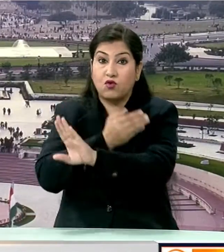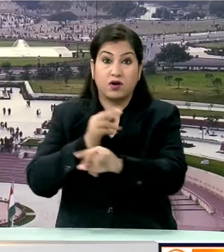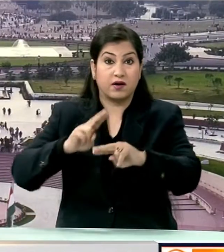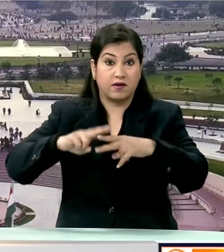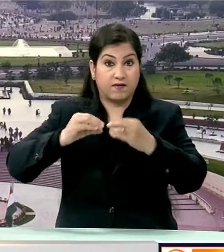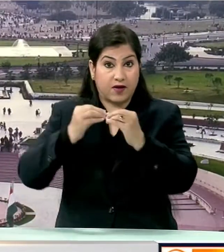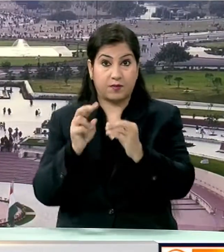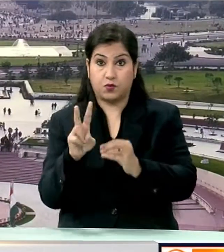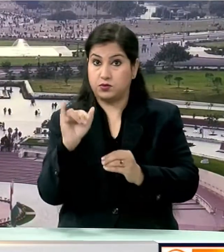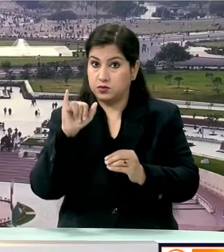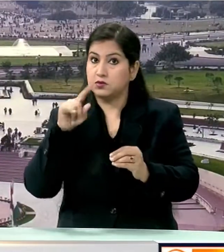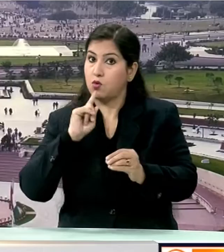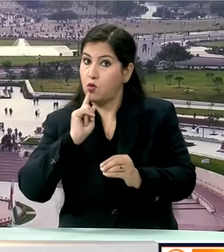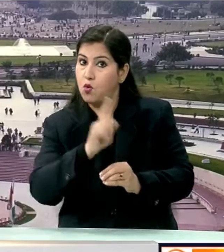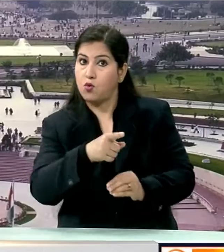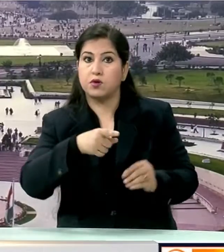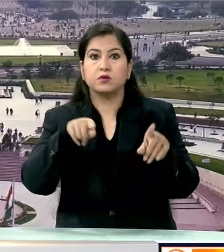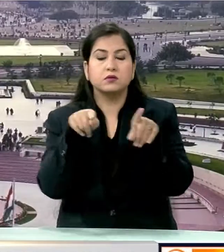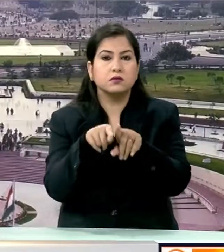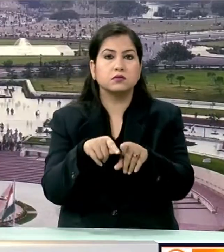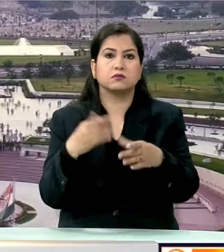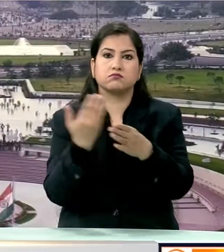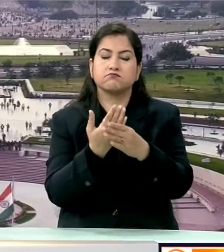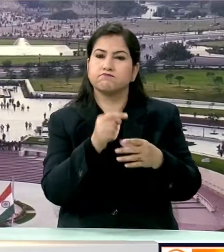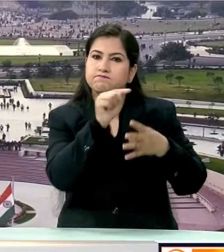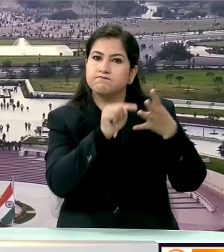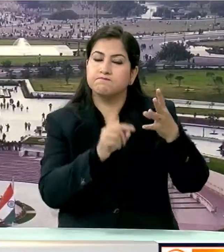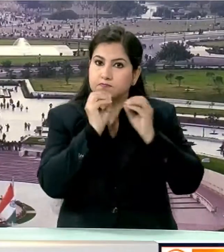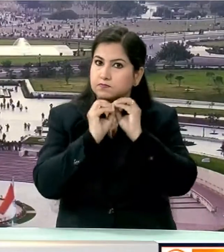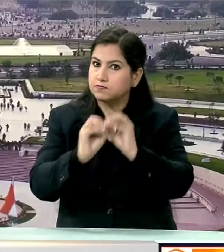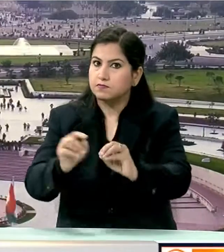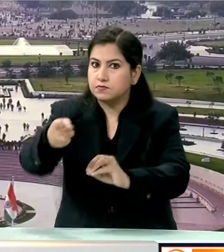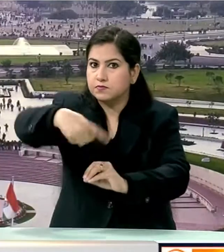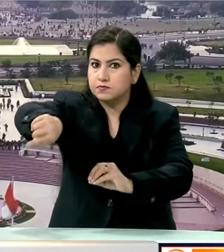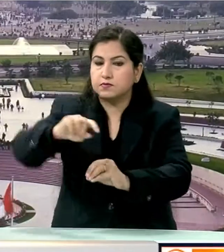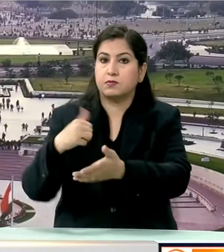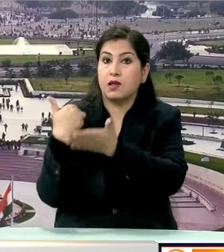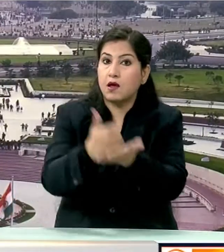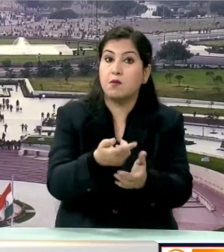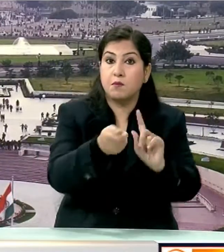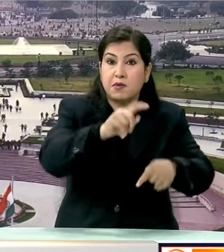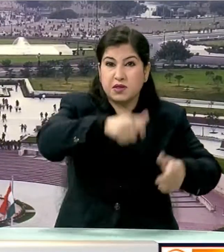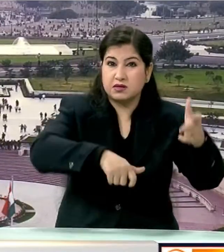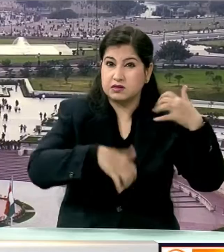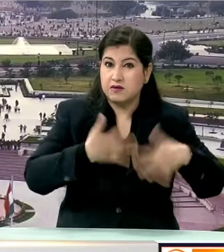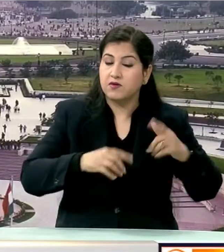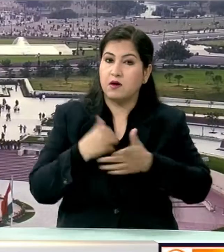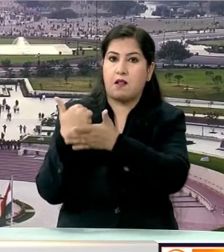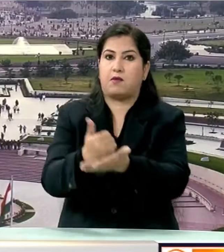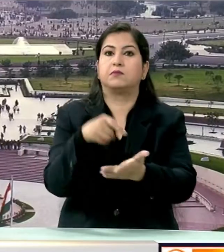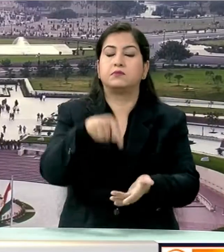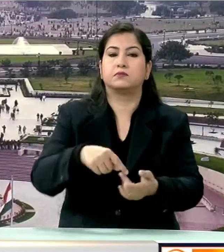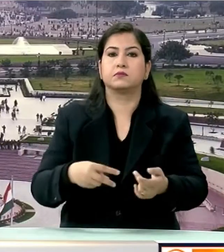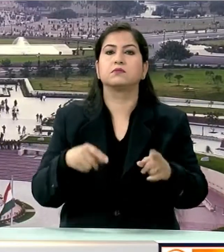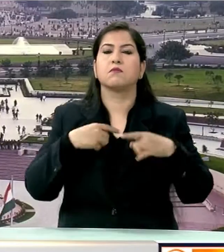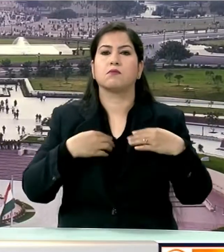order of February 26, in which it had issued specific instructions for rehabilitation of the victims. The court fixed